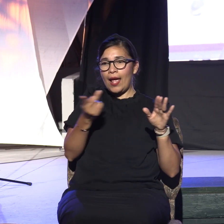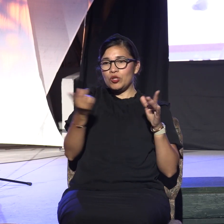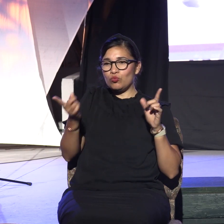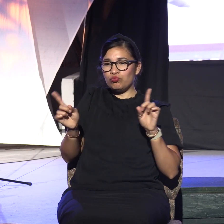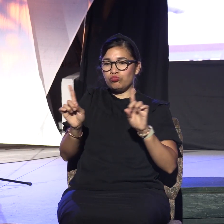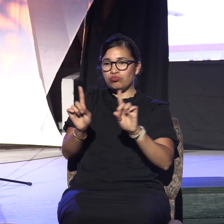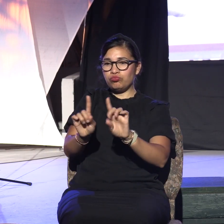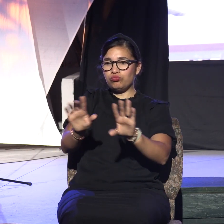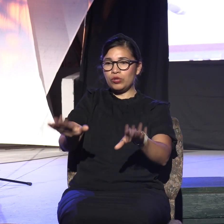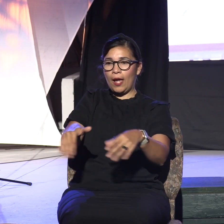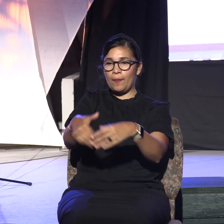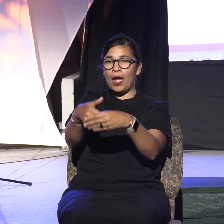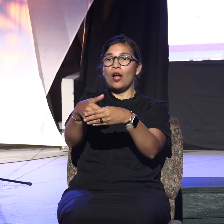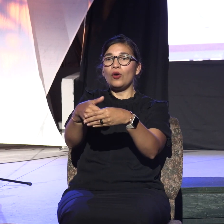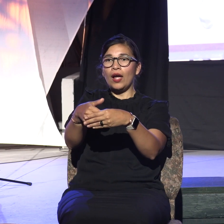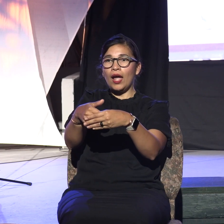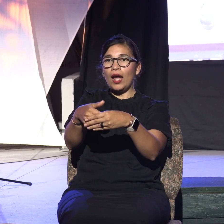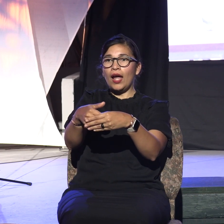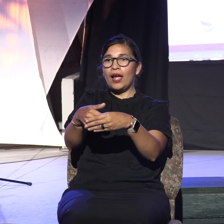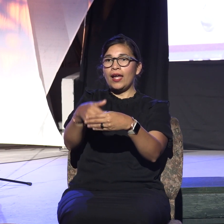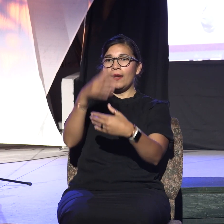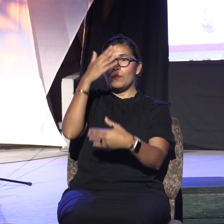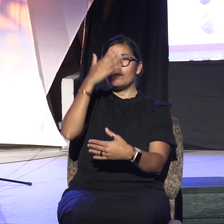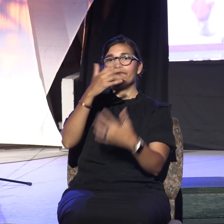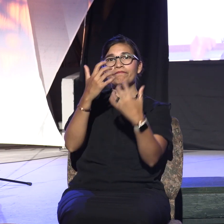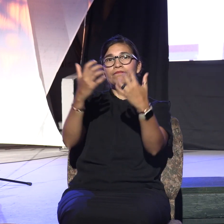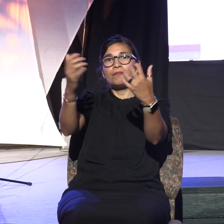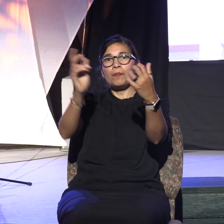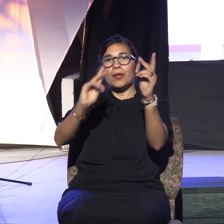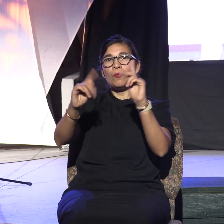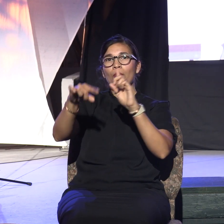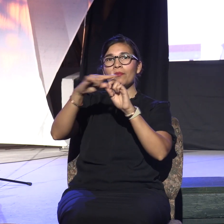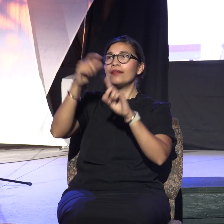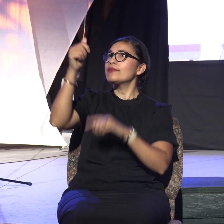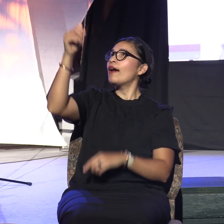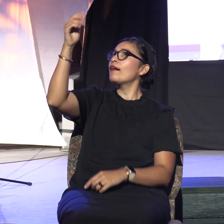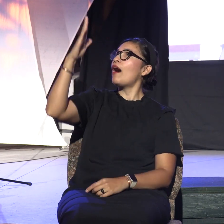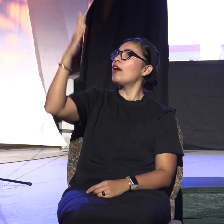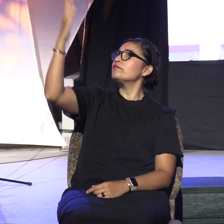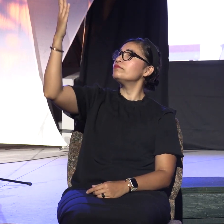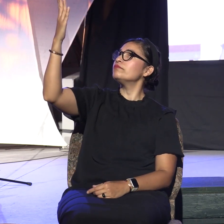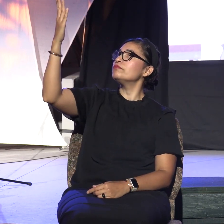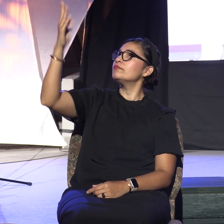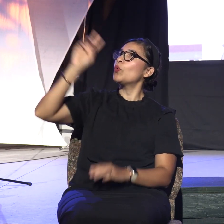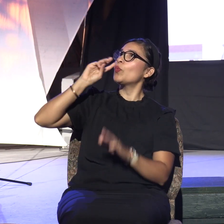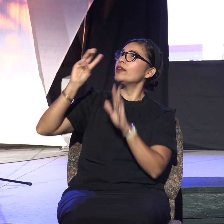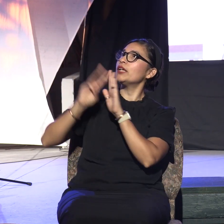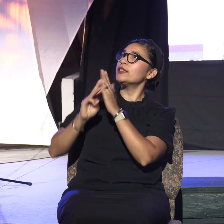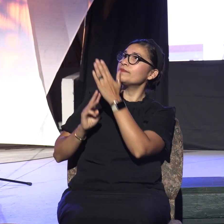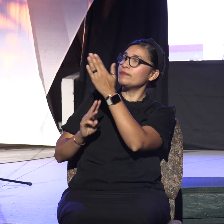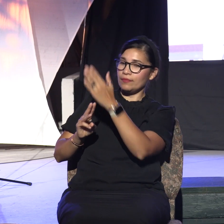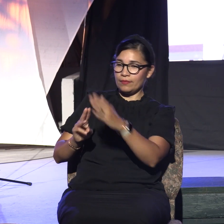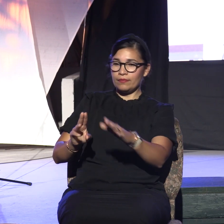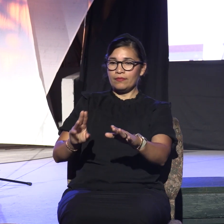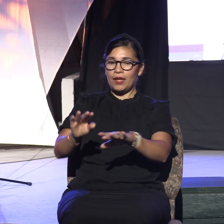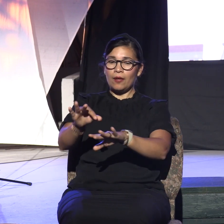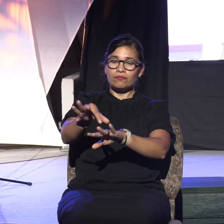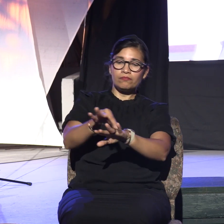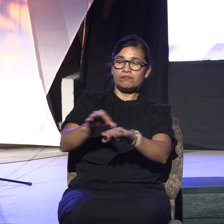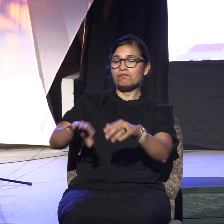I thought about their hands in the delivery room, him squeezing her hand, whispering words of encouragement. You're almost